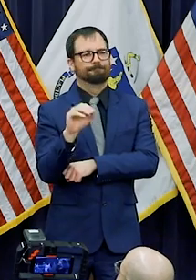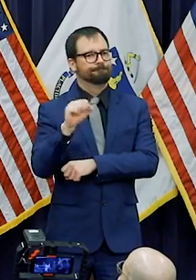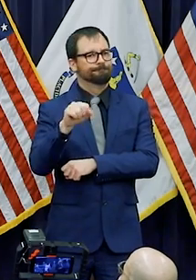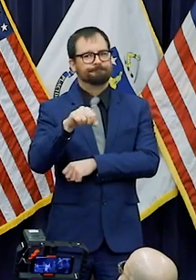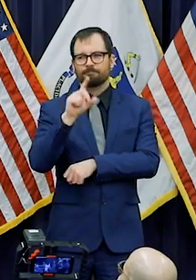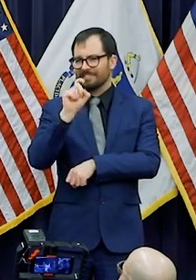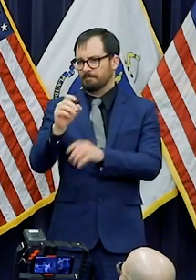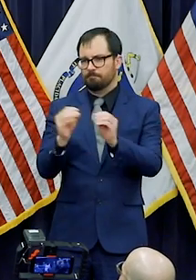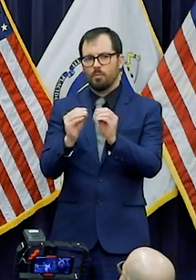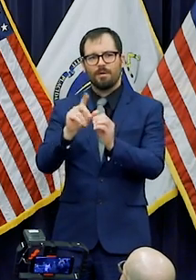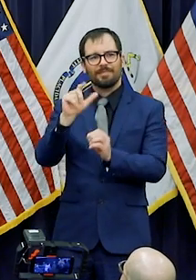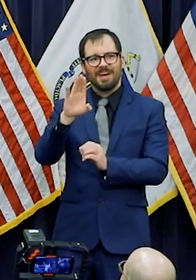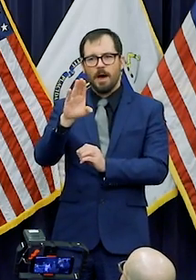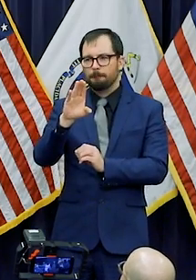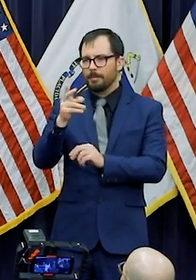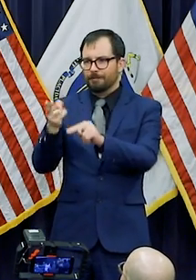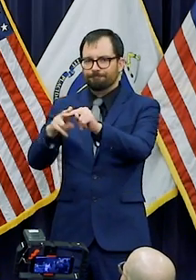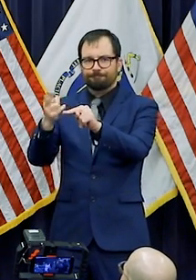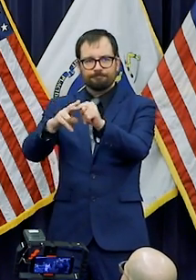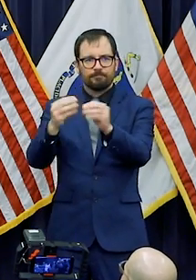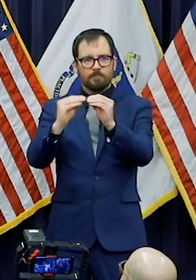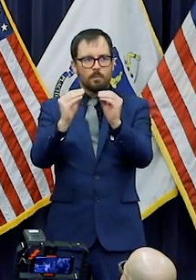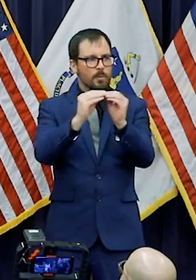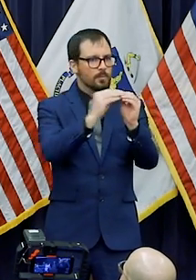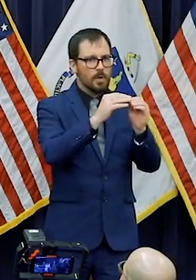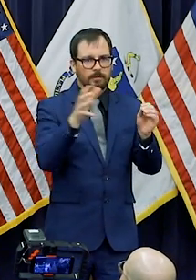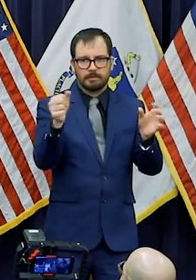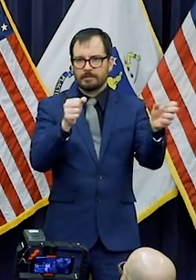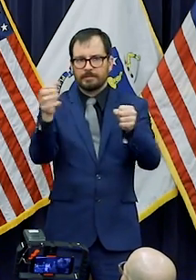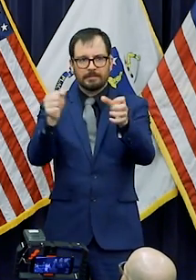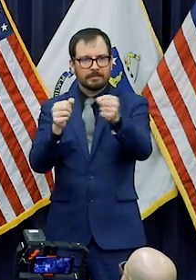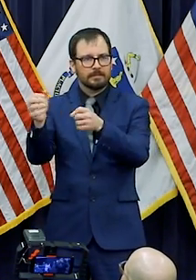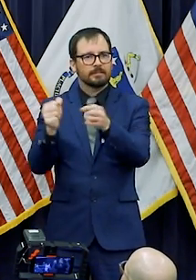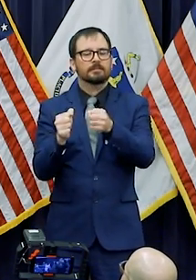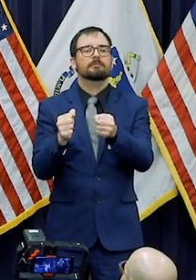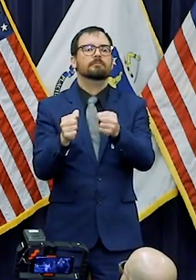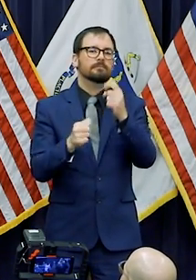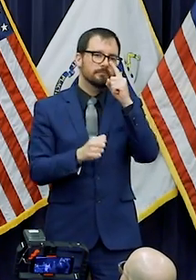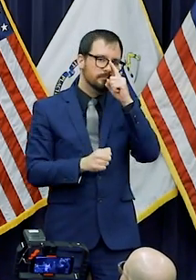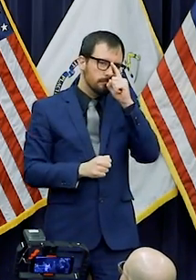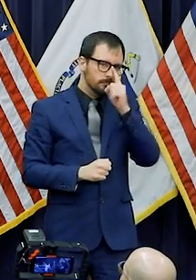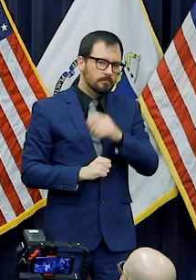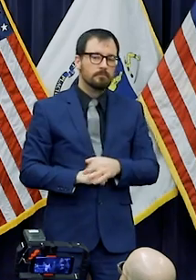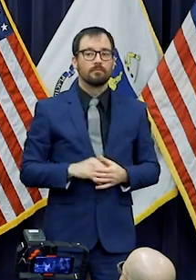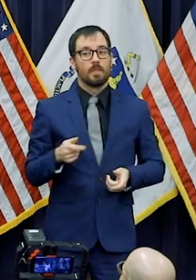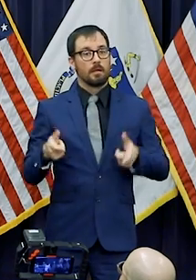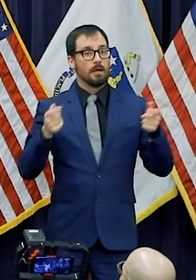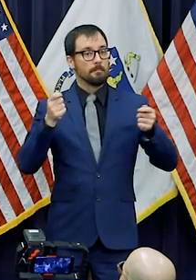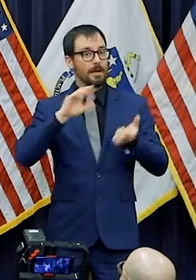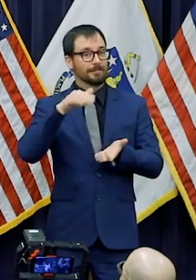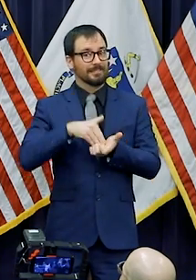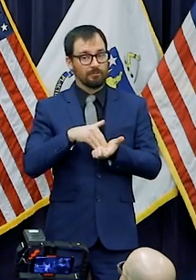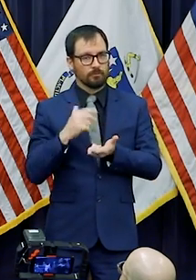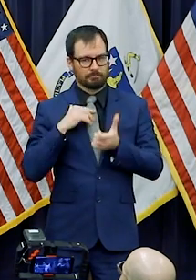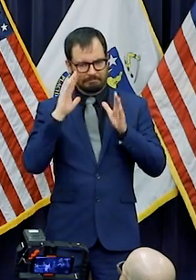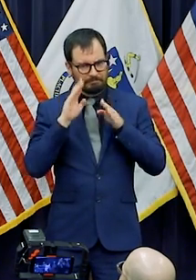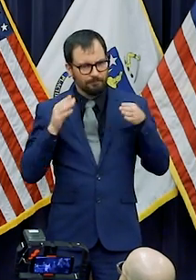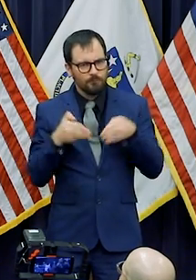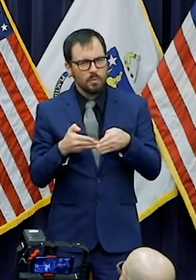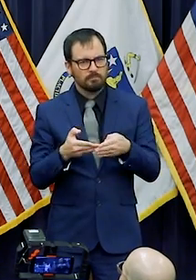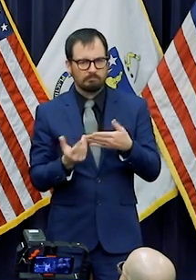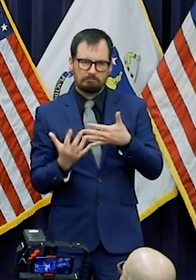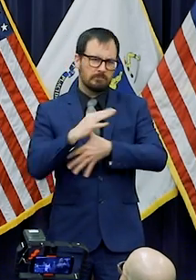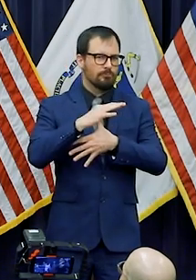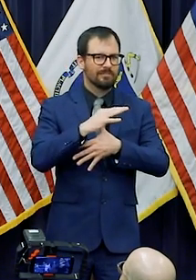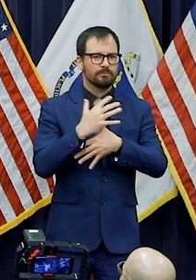test capacity is critical. The command center has prioritized increasing testing capacity. We are